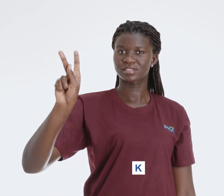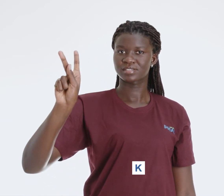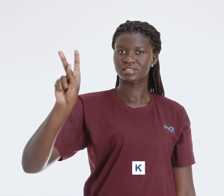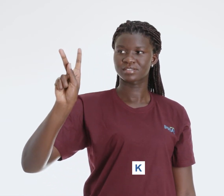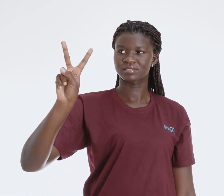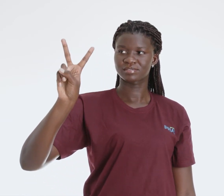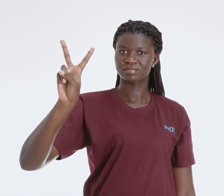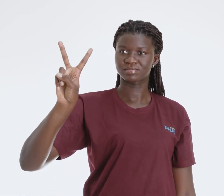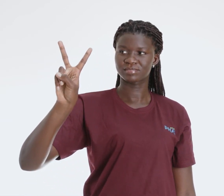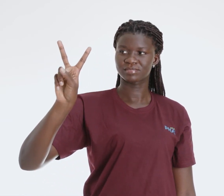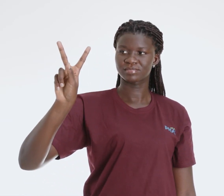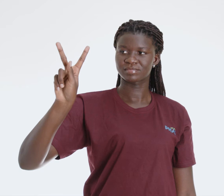K,